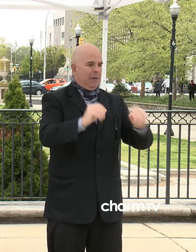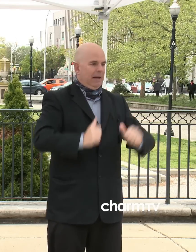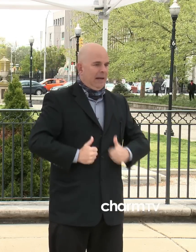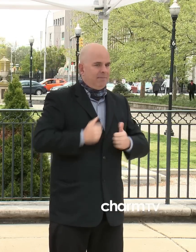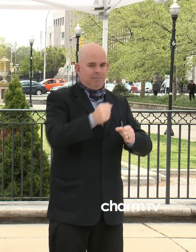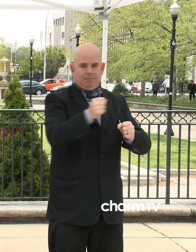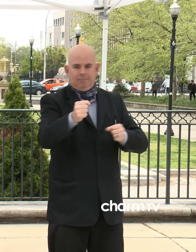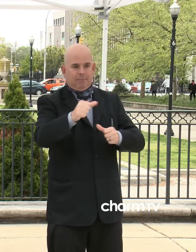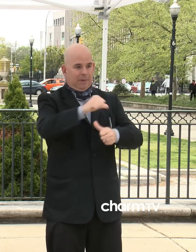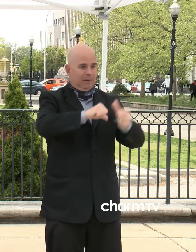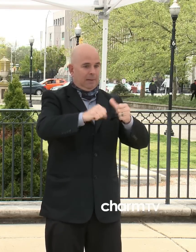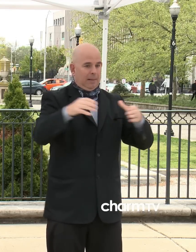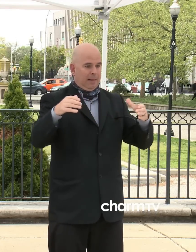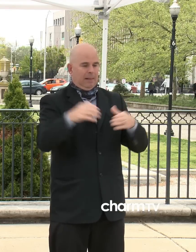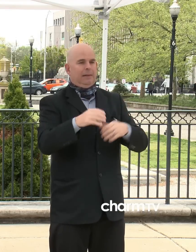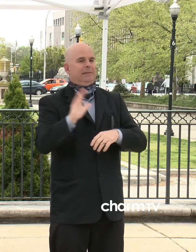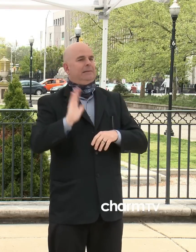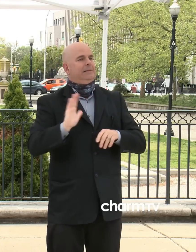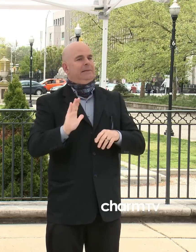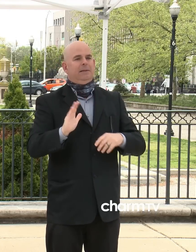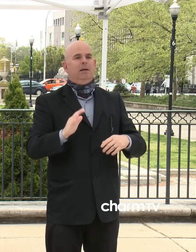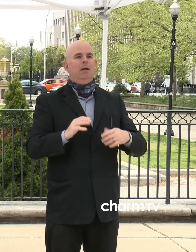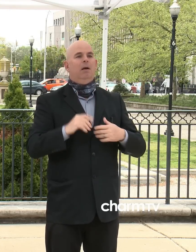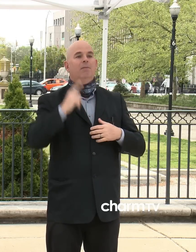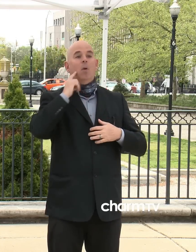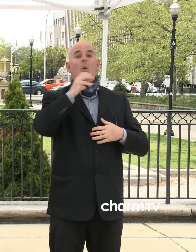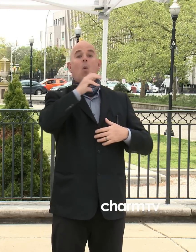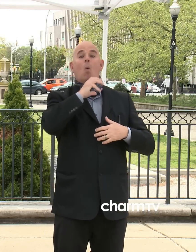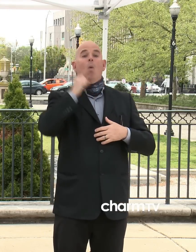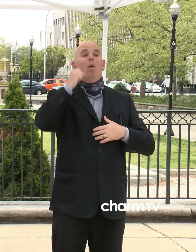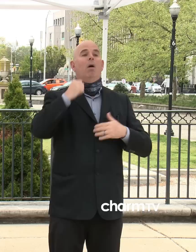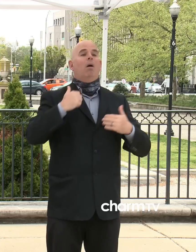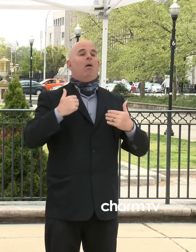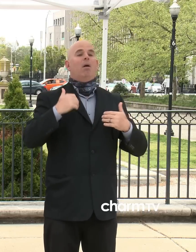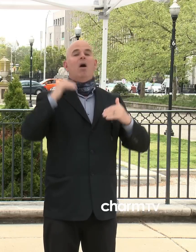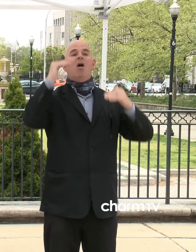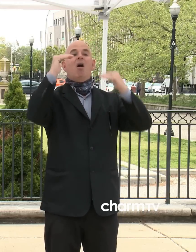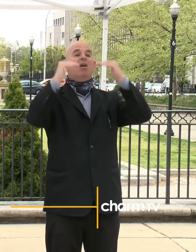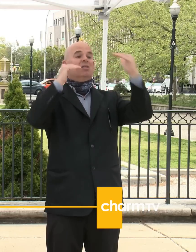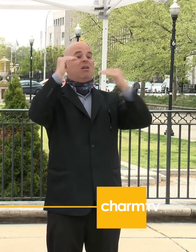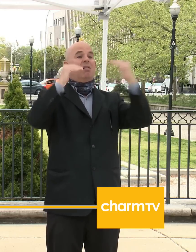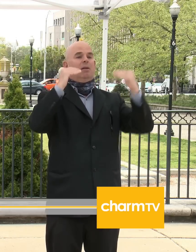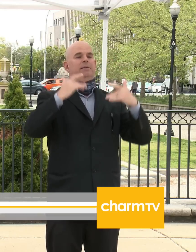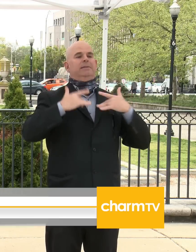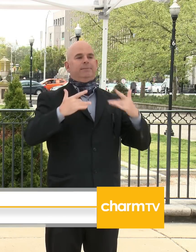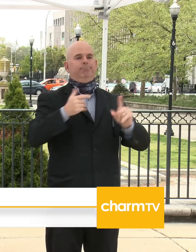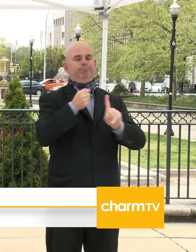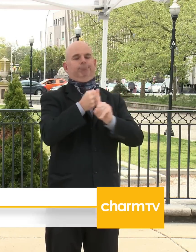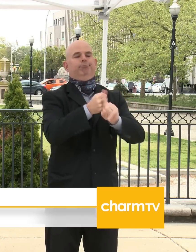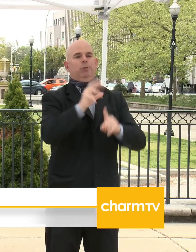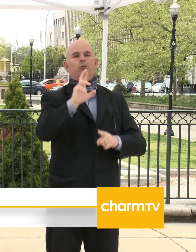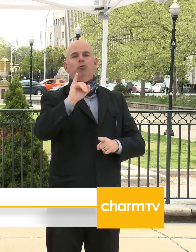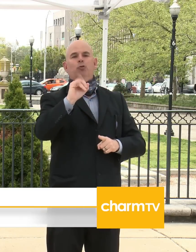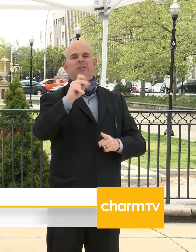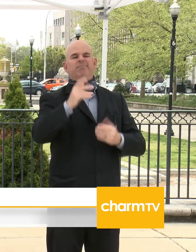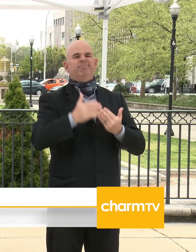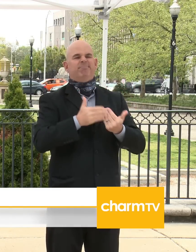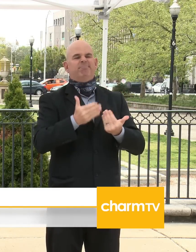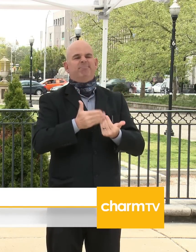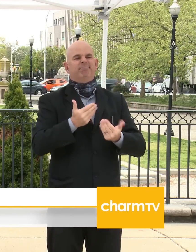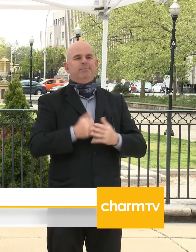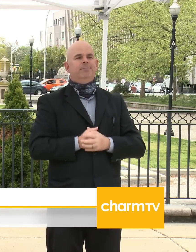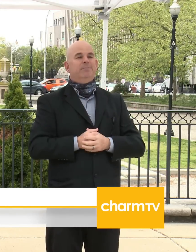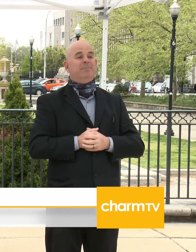another, and that older adults remain at a risk for developing severe coronavirus illness. One of the first steps the